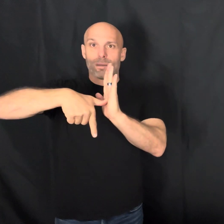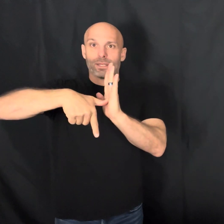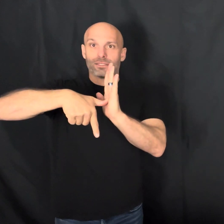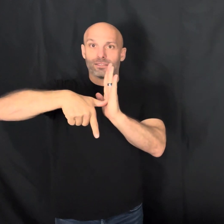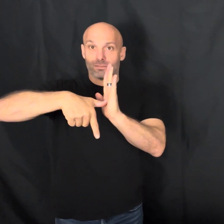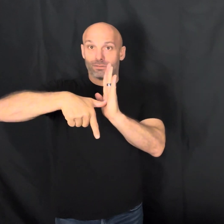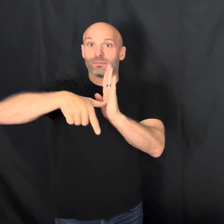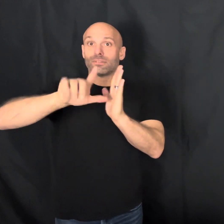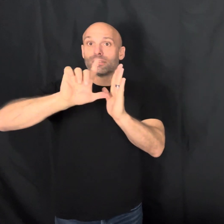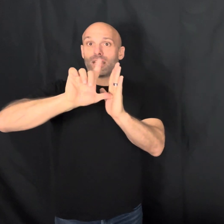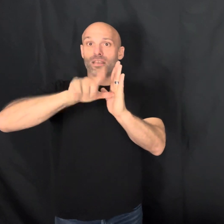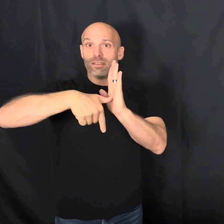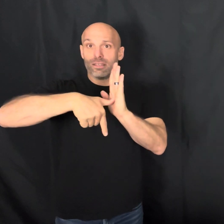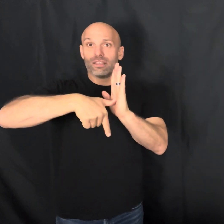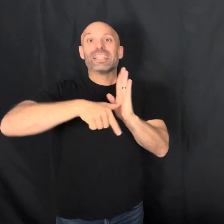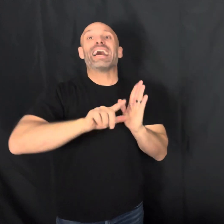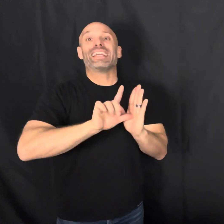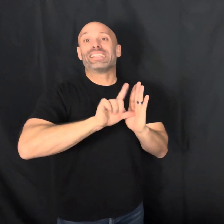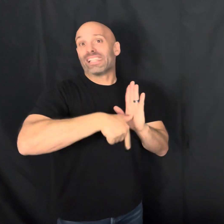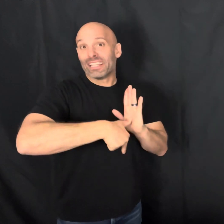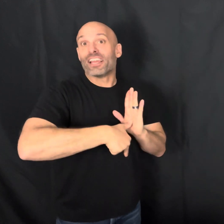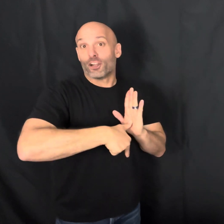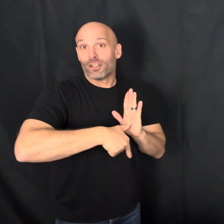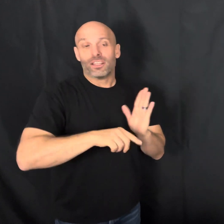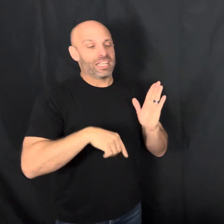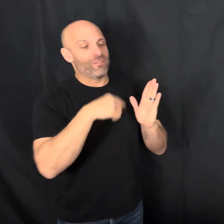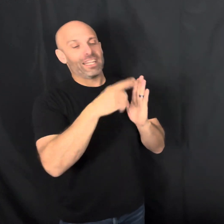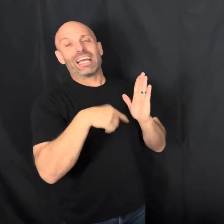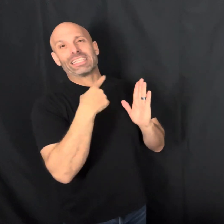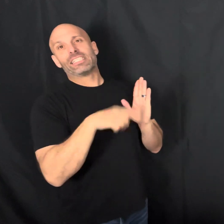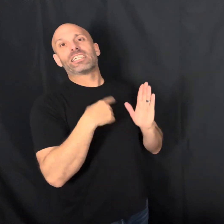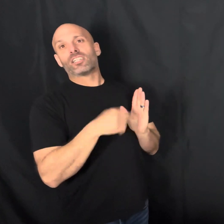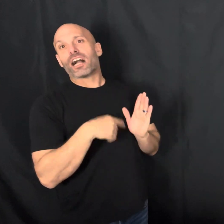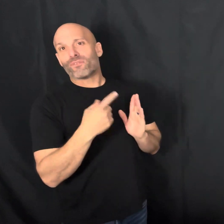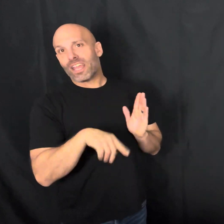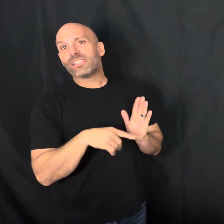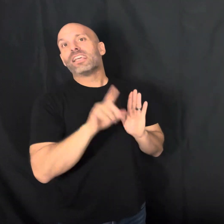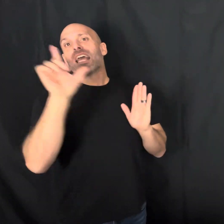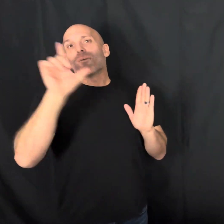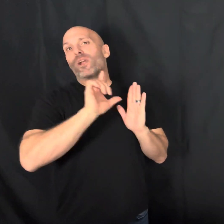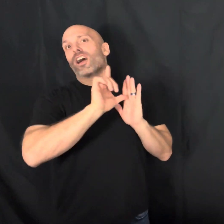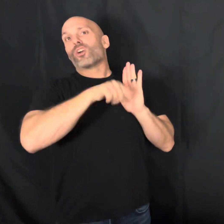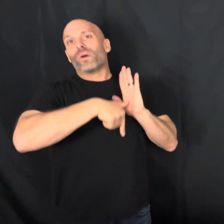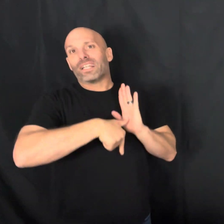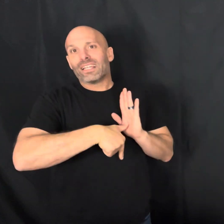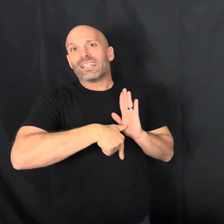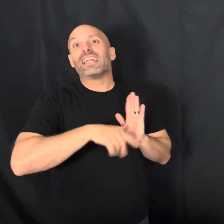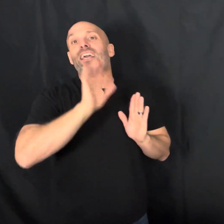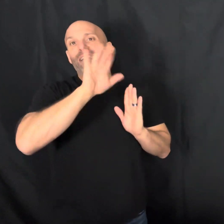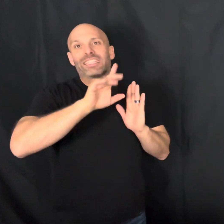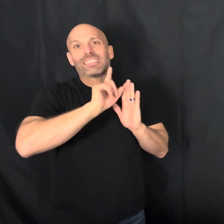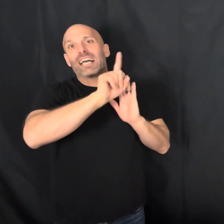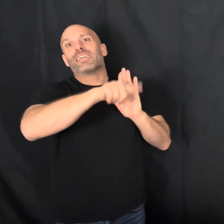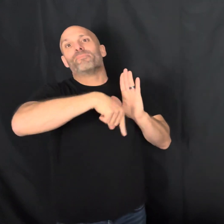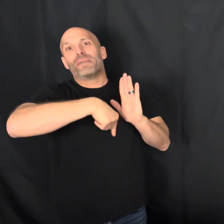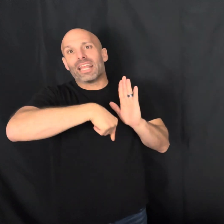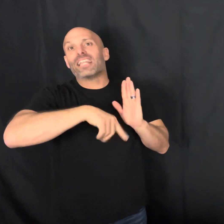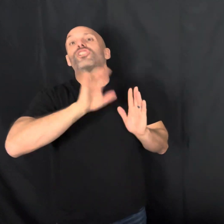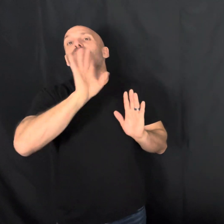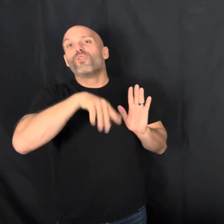it. Okay. That is later. Think of it like this is a clock face and we are going later, like the minute hand's just moving